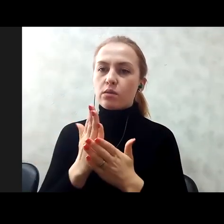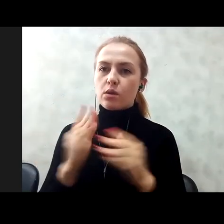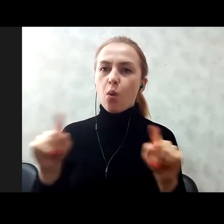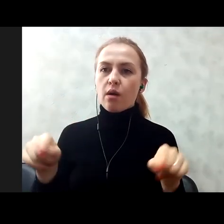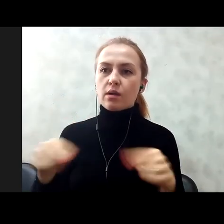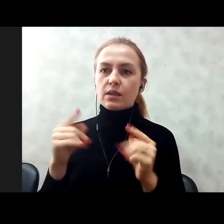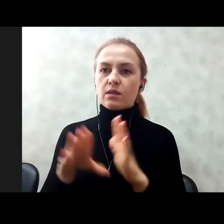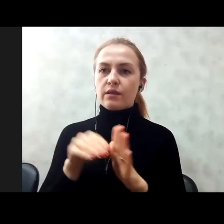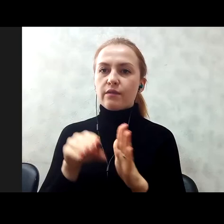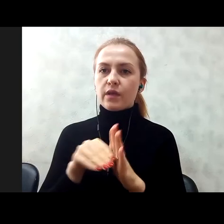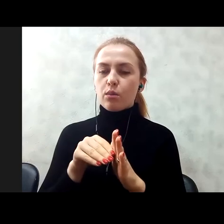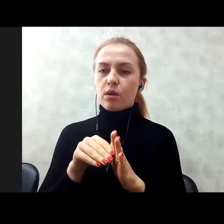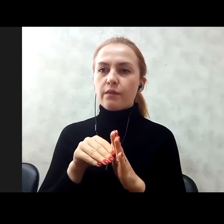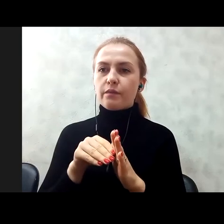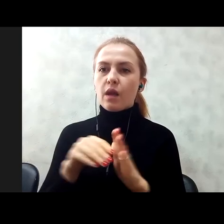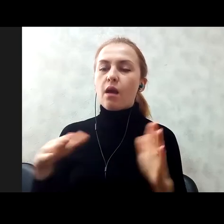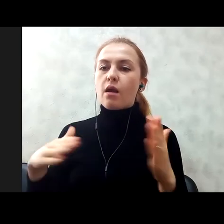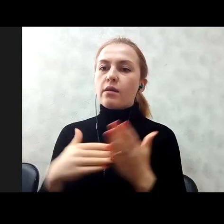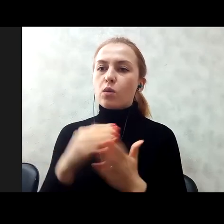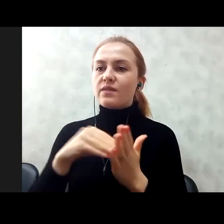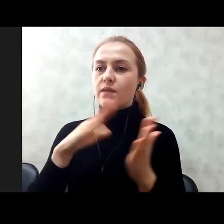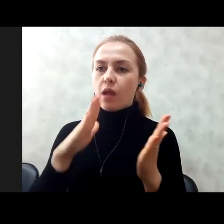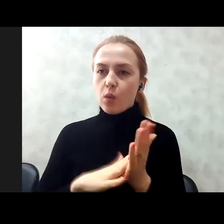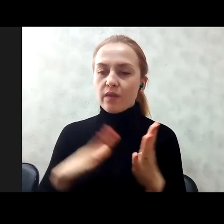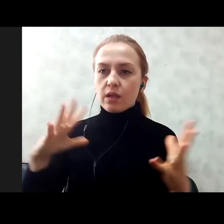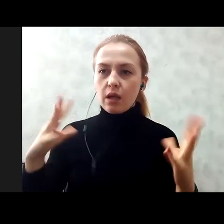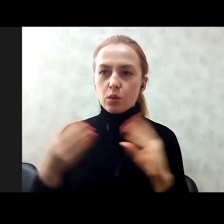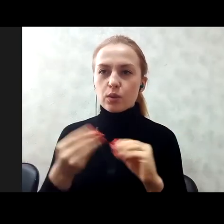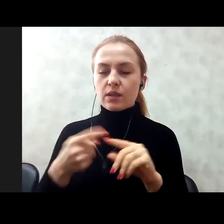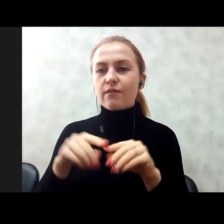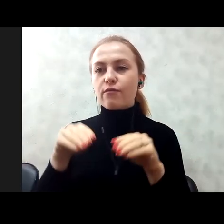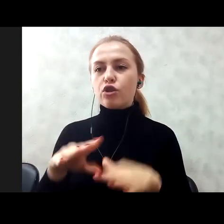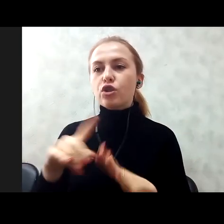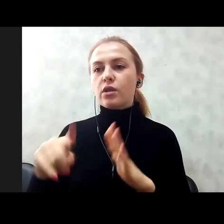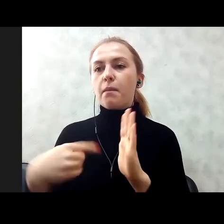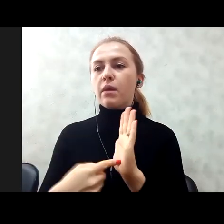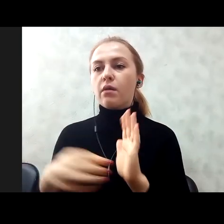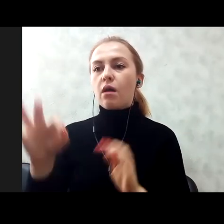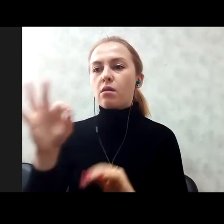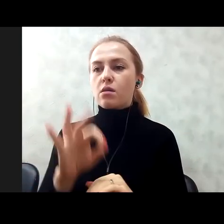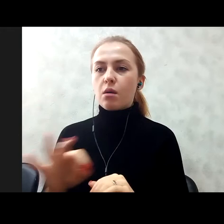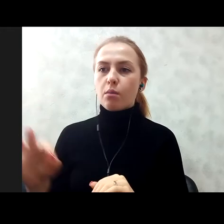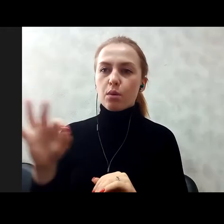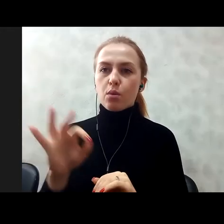improve the quality of election processes and tabulation, is